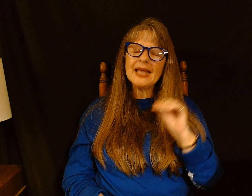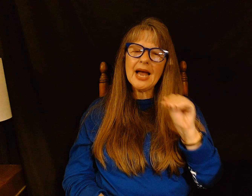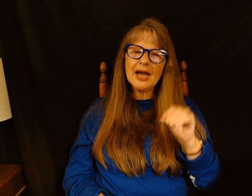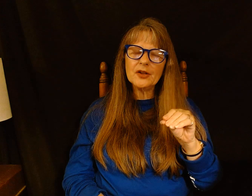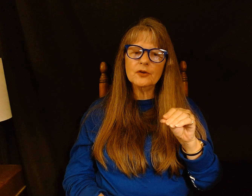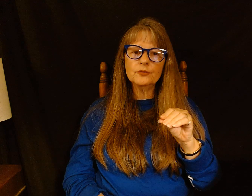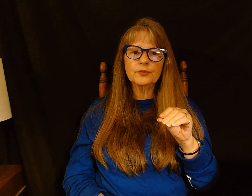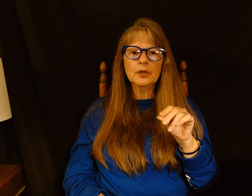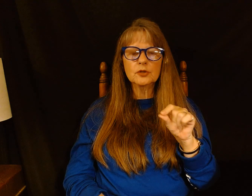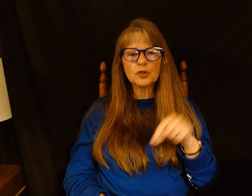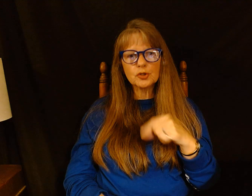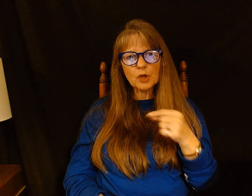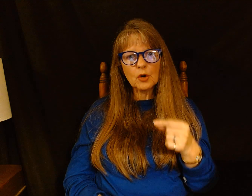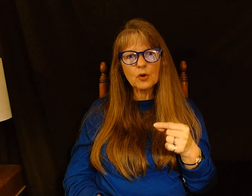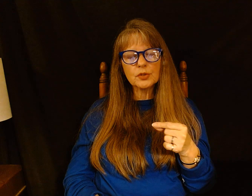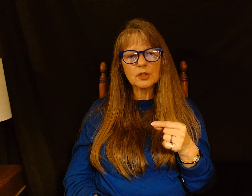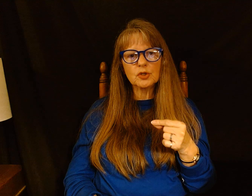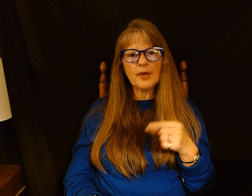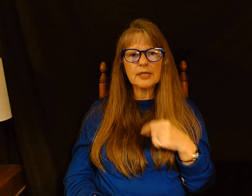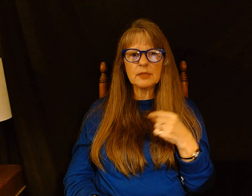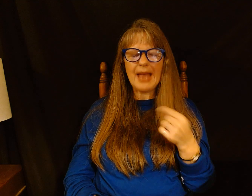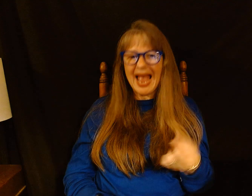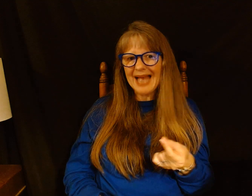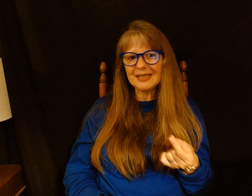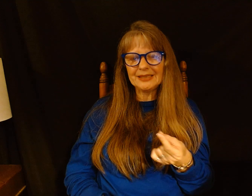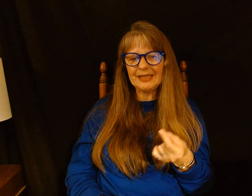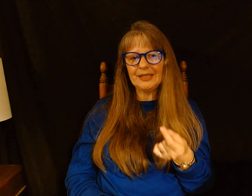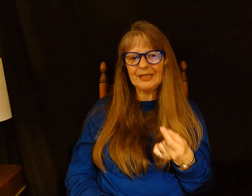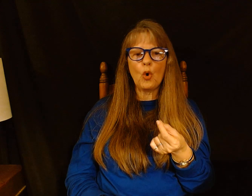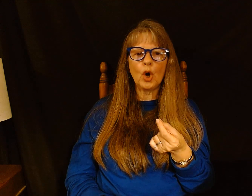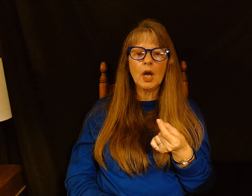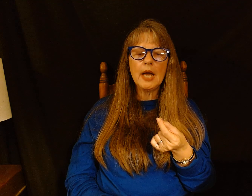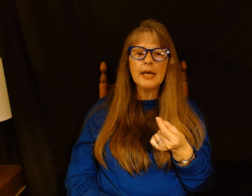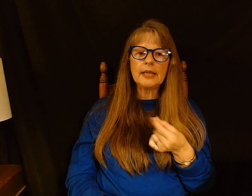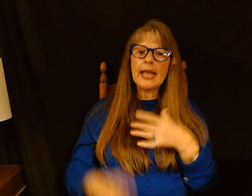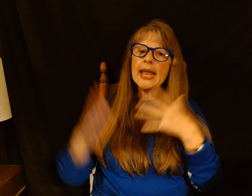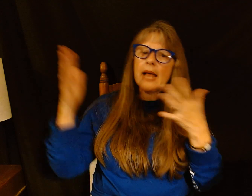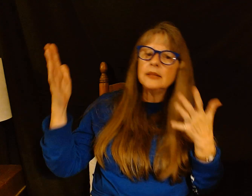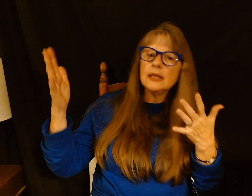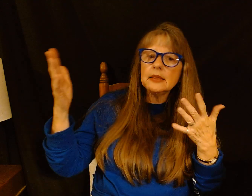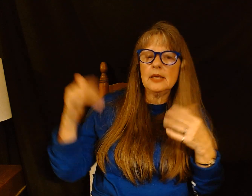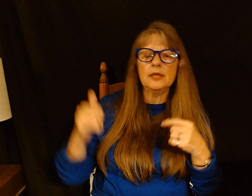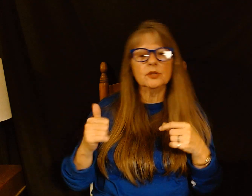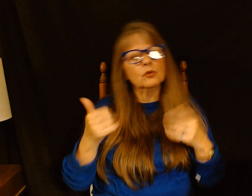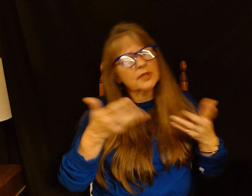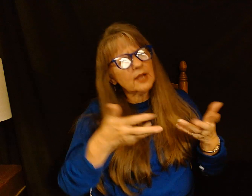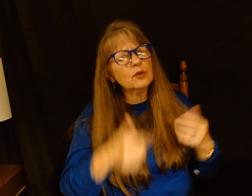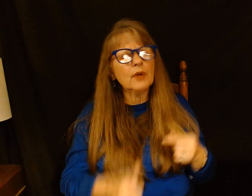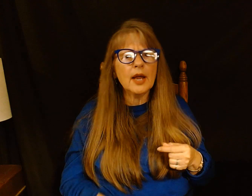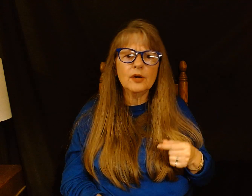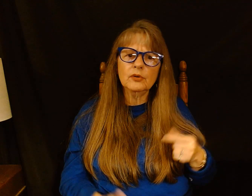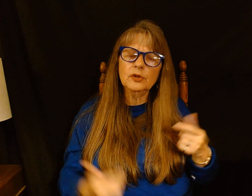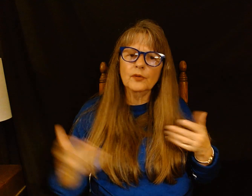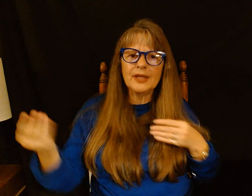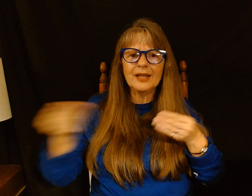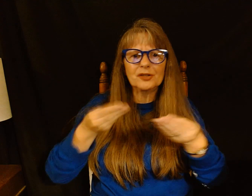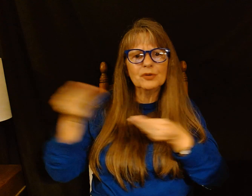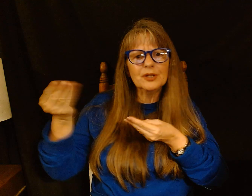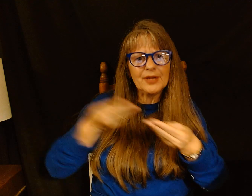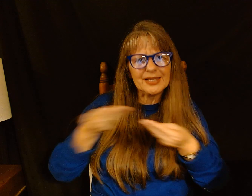kind of shows that you've had some haggling, or like, hey, I think this, and they're going, yeah, you're right, or they like you give in to